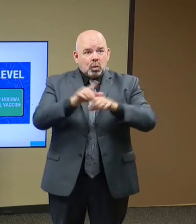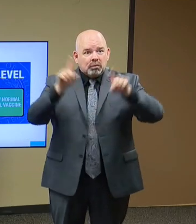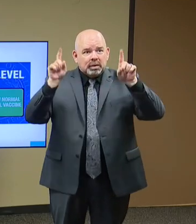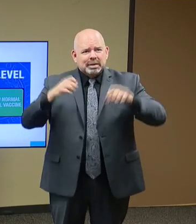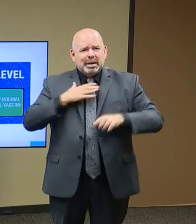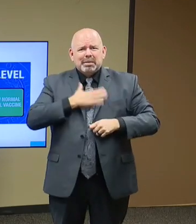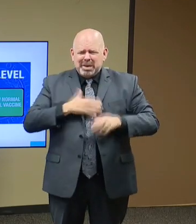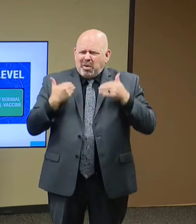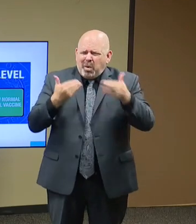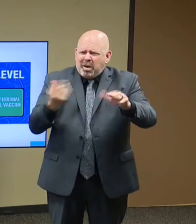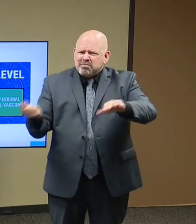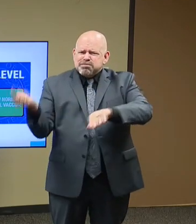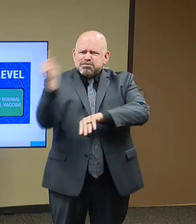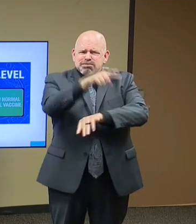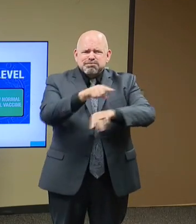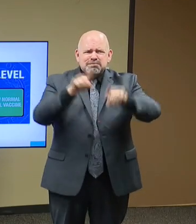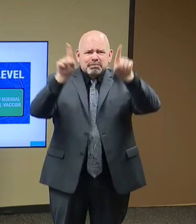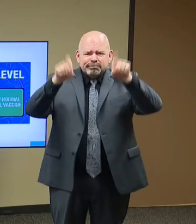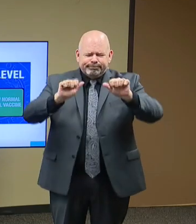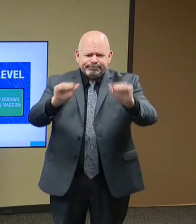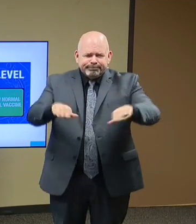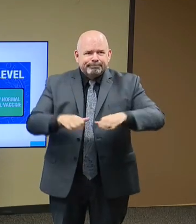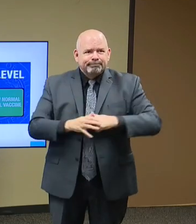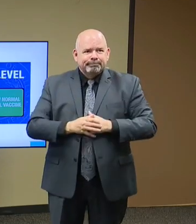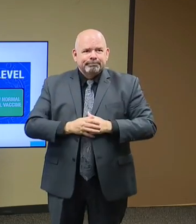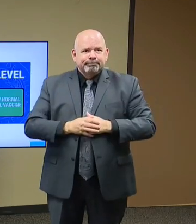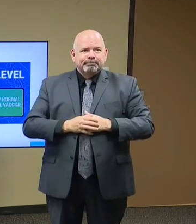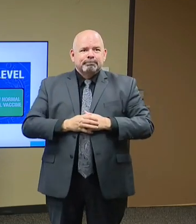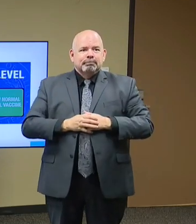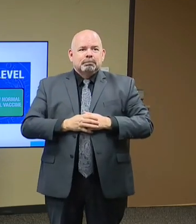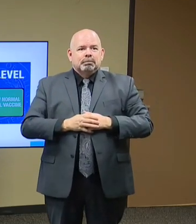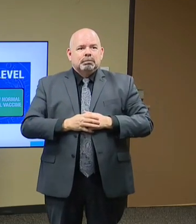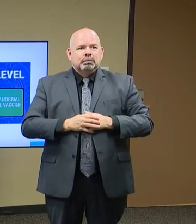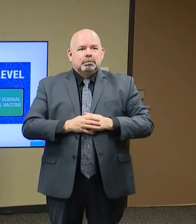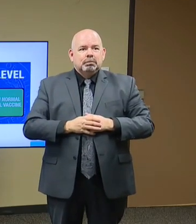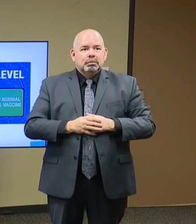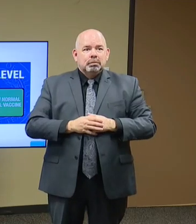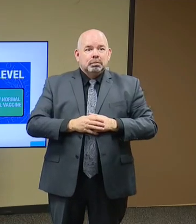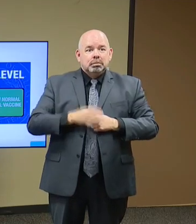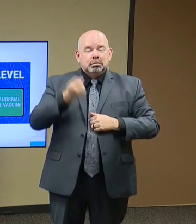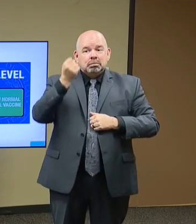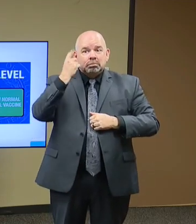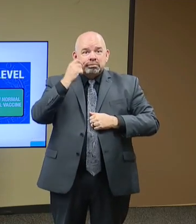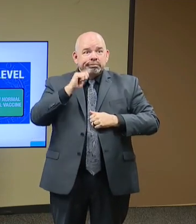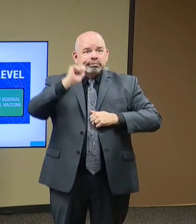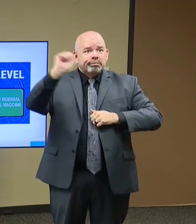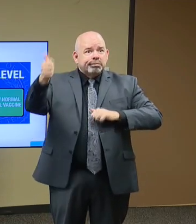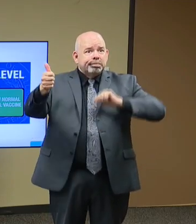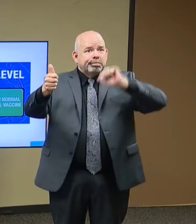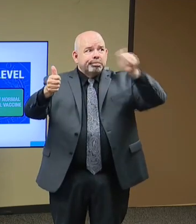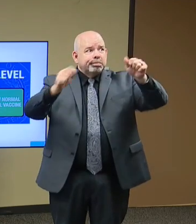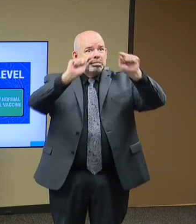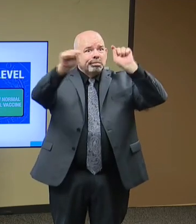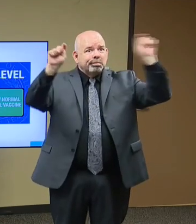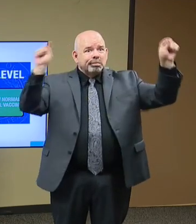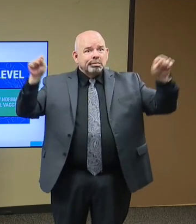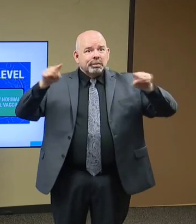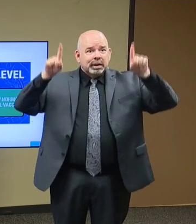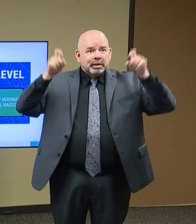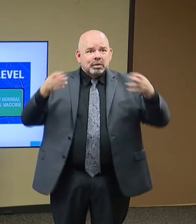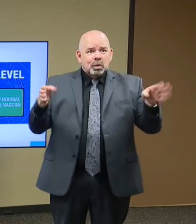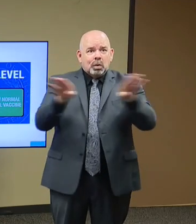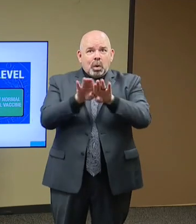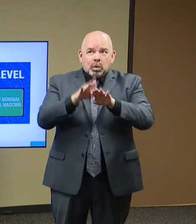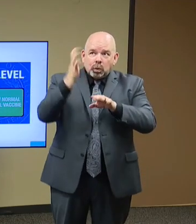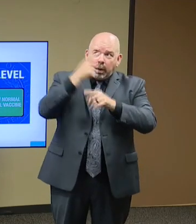status. Now, our testing sites are closed today due to inclement weather. There are